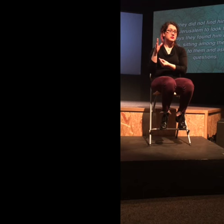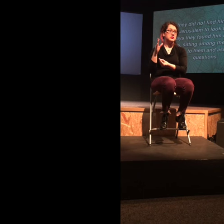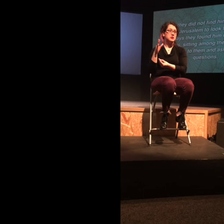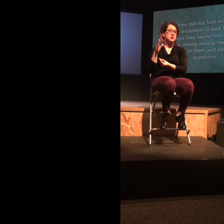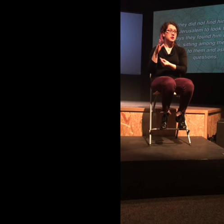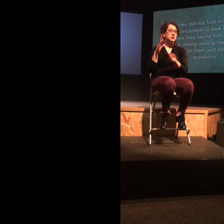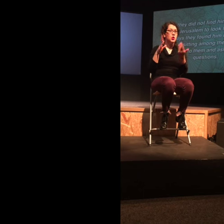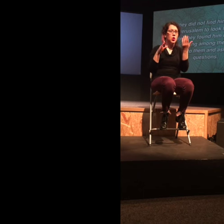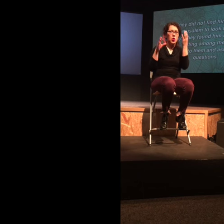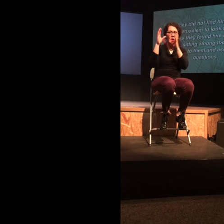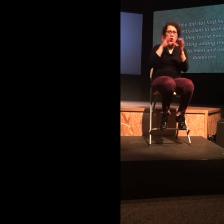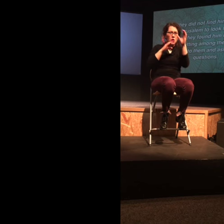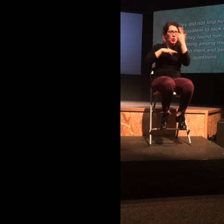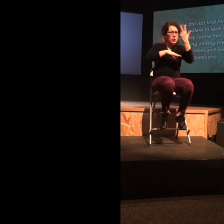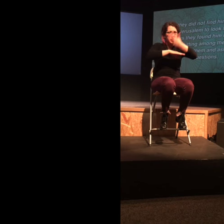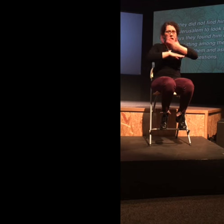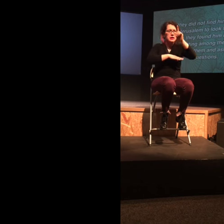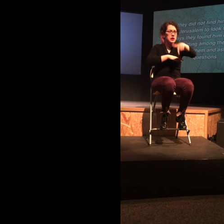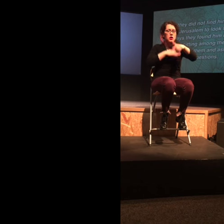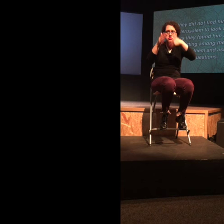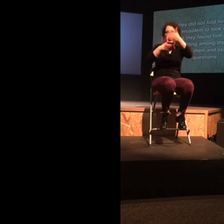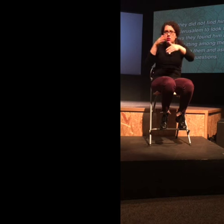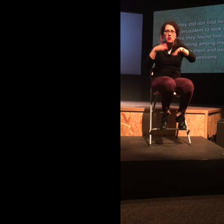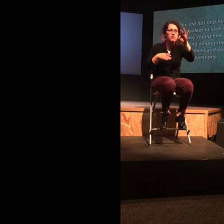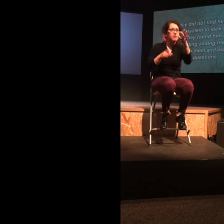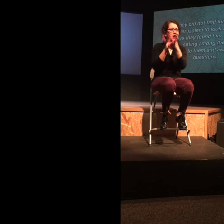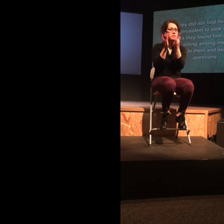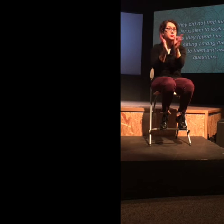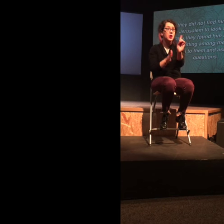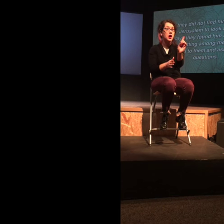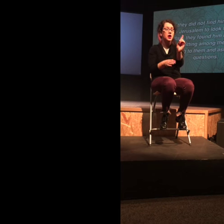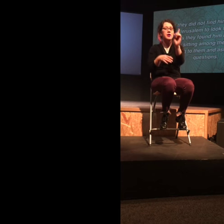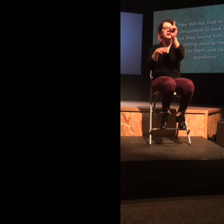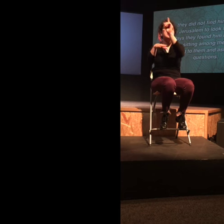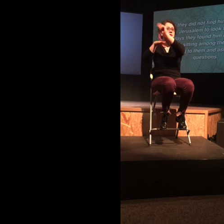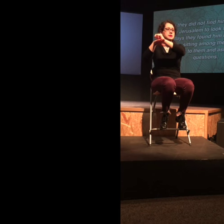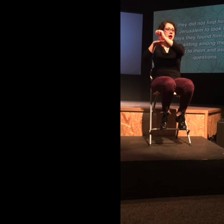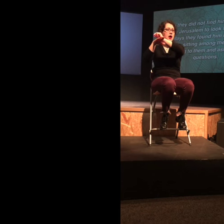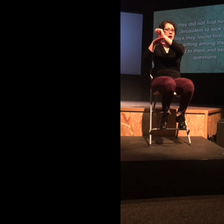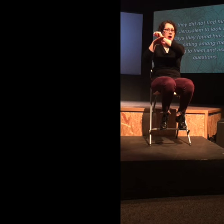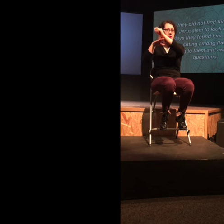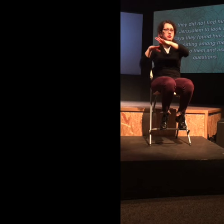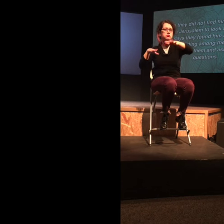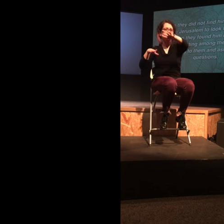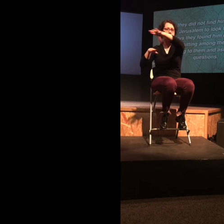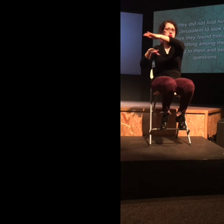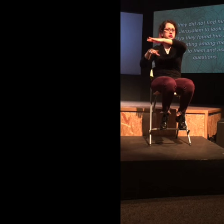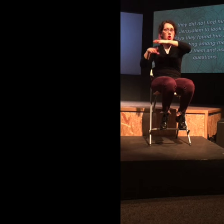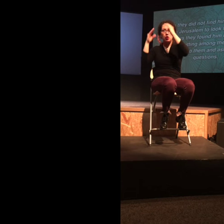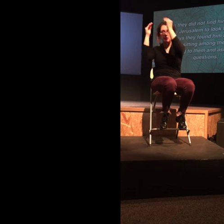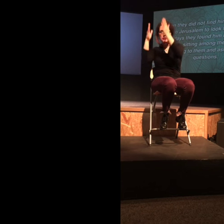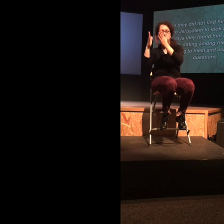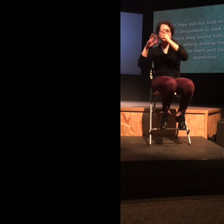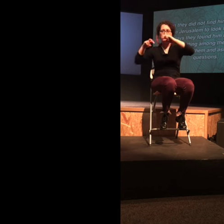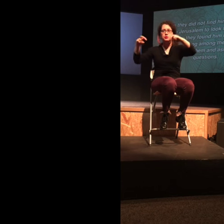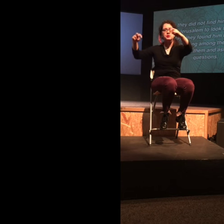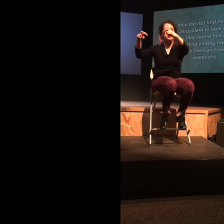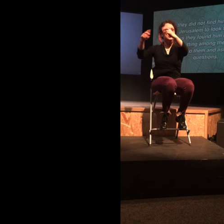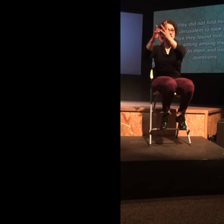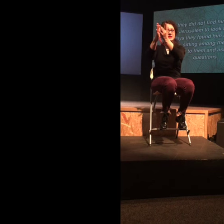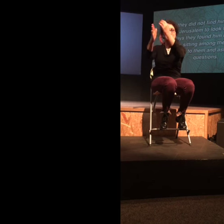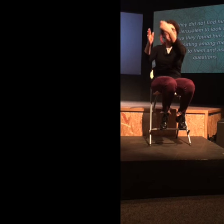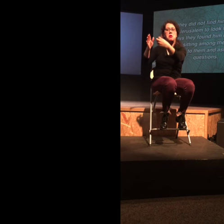found him. Watch where they found him. In the temple courts, sitting among the teachers, listening to